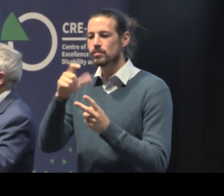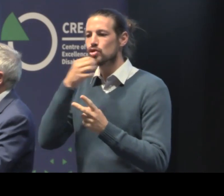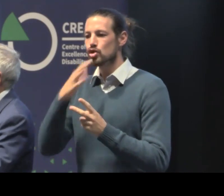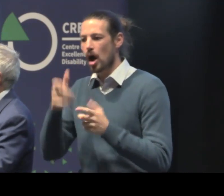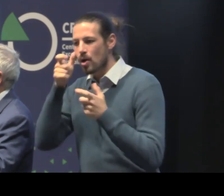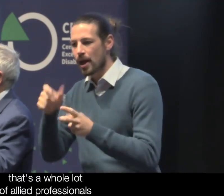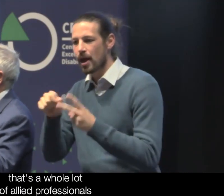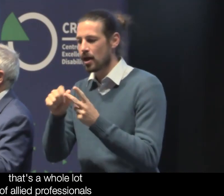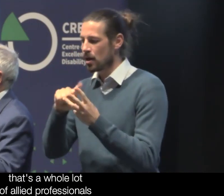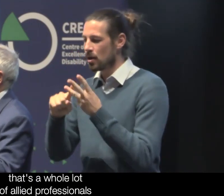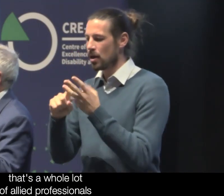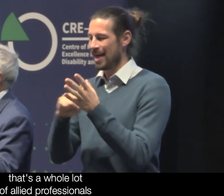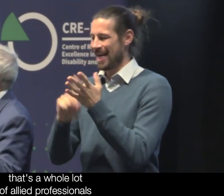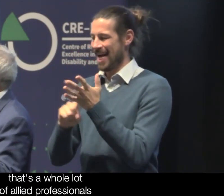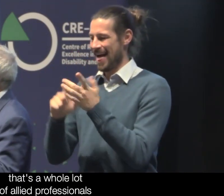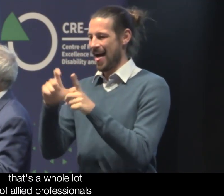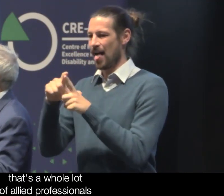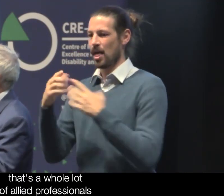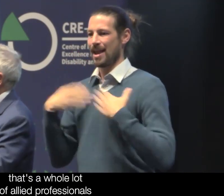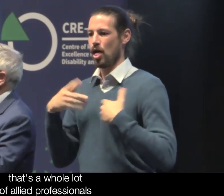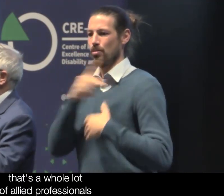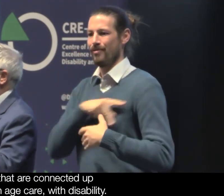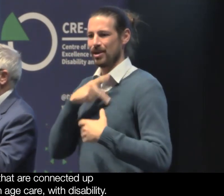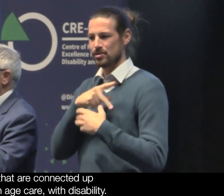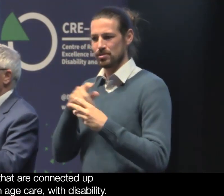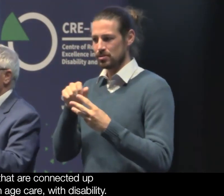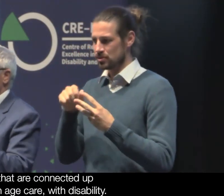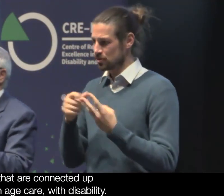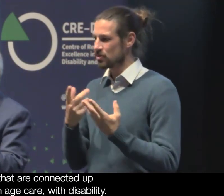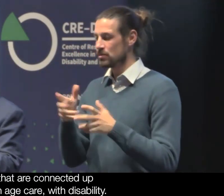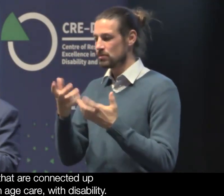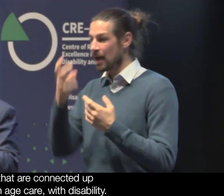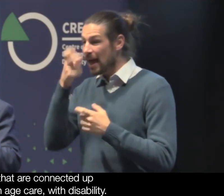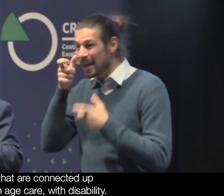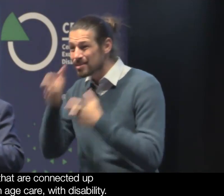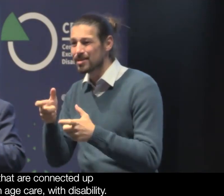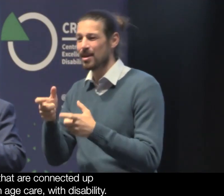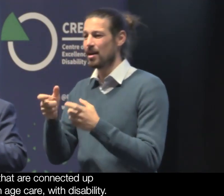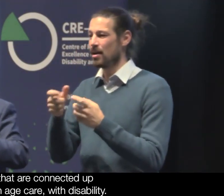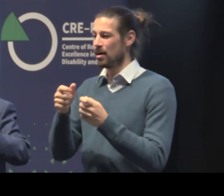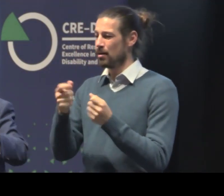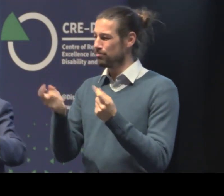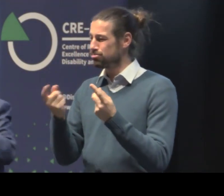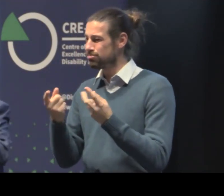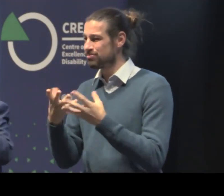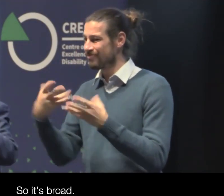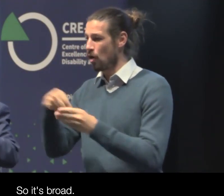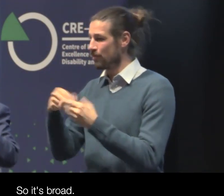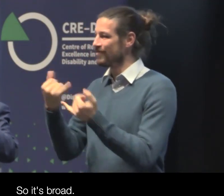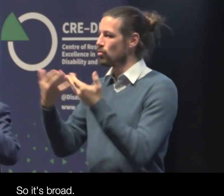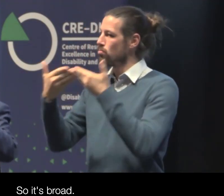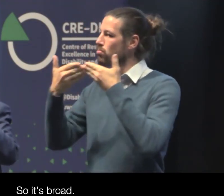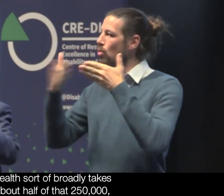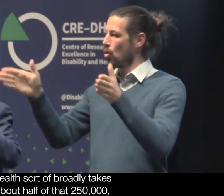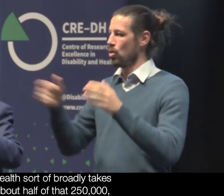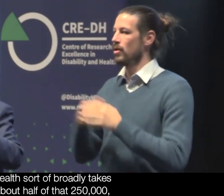that's a whole lot of allied professionals that are connected up with aged care, with disability. So it's broad. So it's